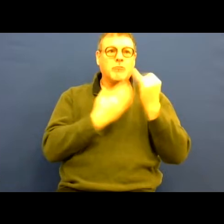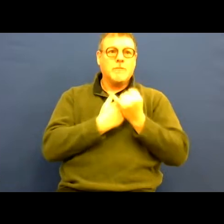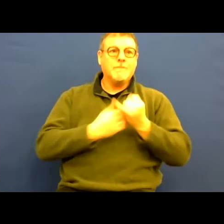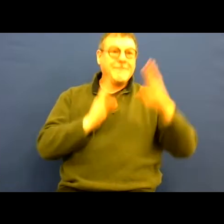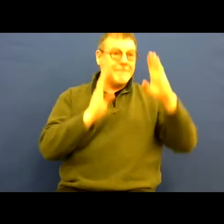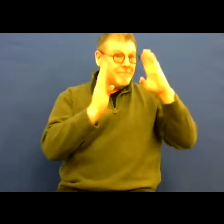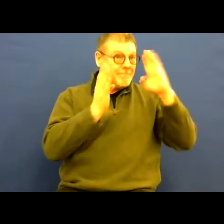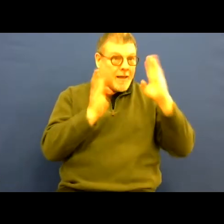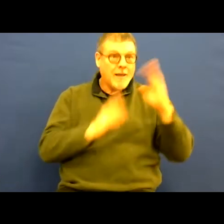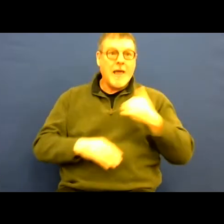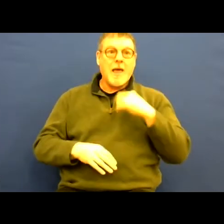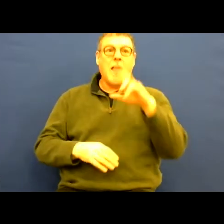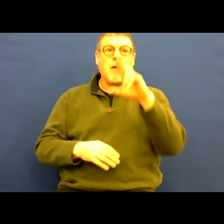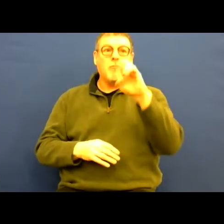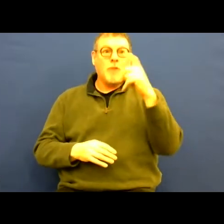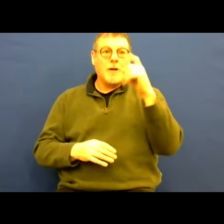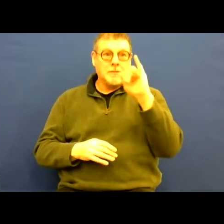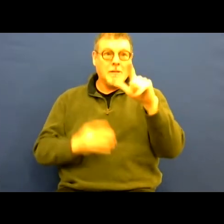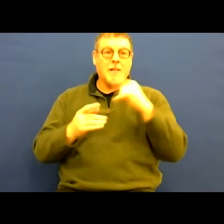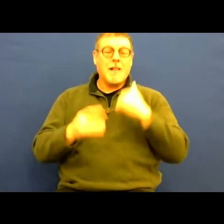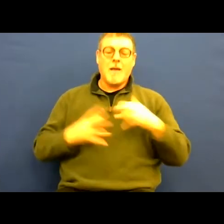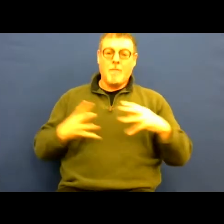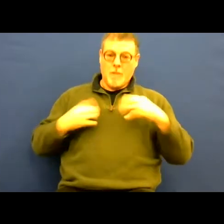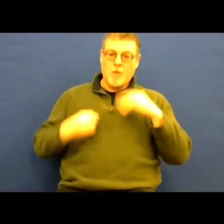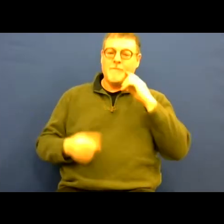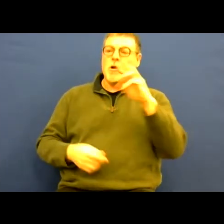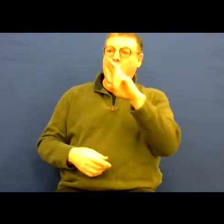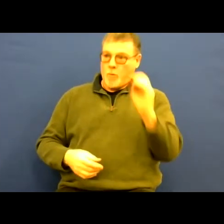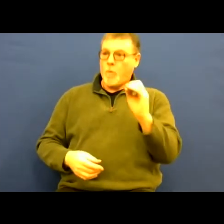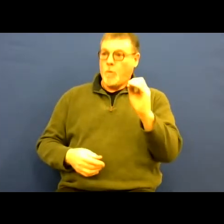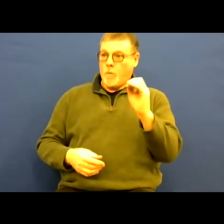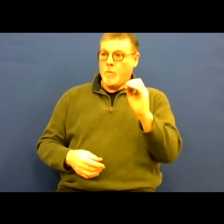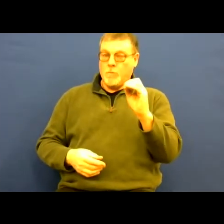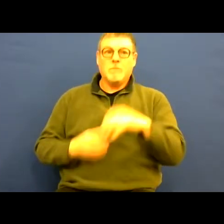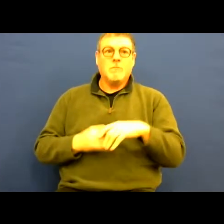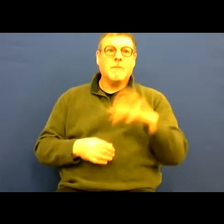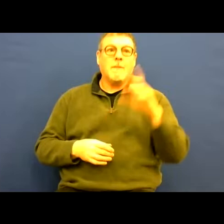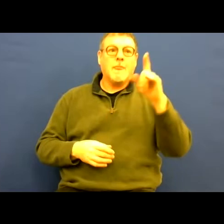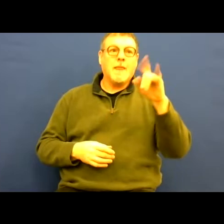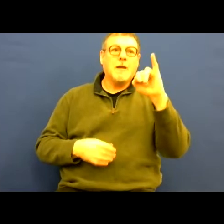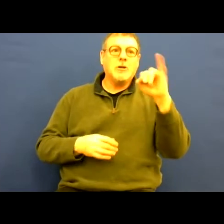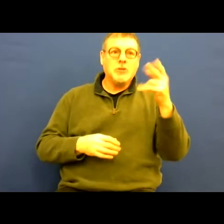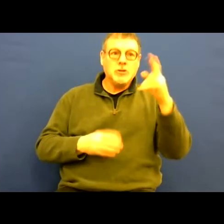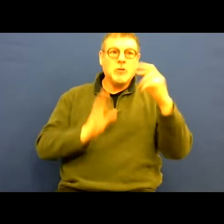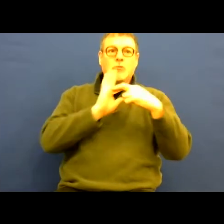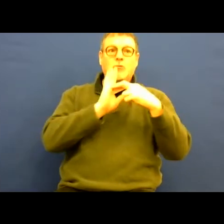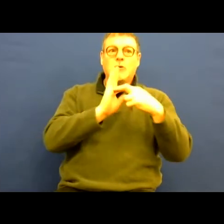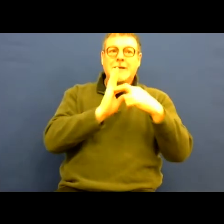going? I'm Rex Okor. I'm the owner of RO Communications. Jonathan Zelinski,